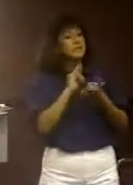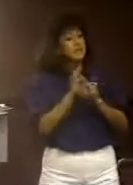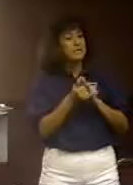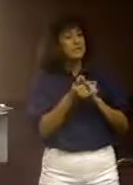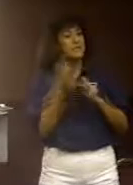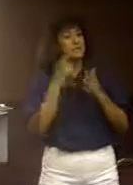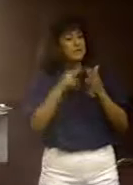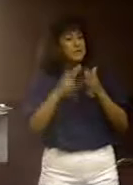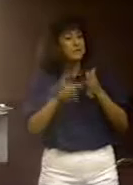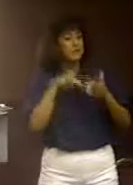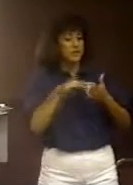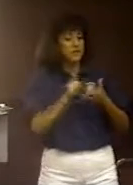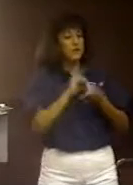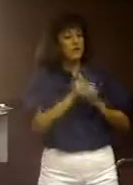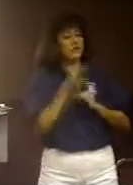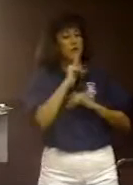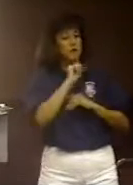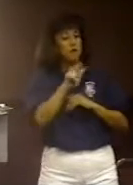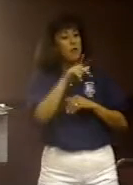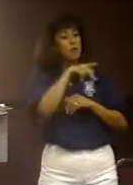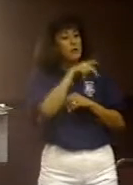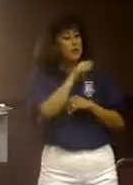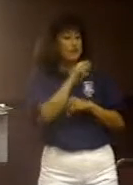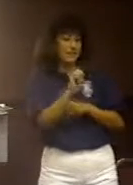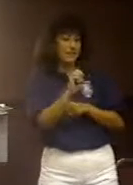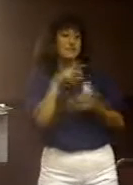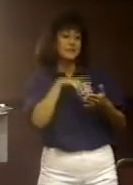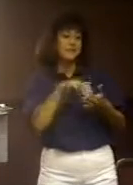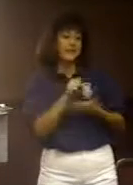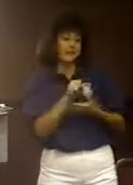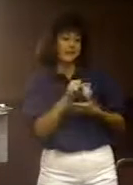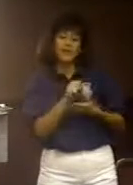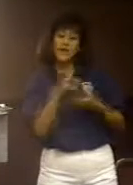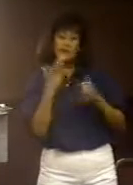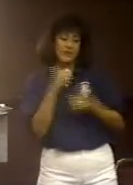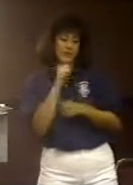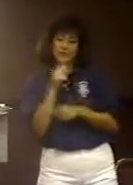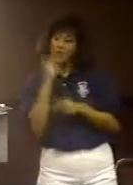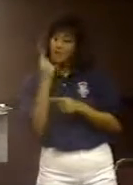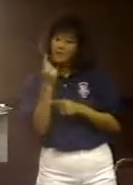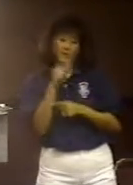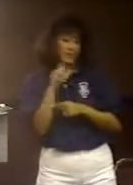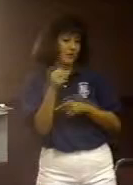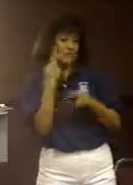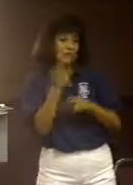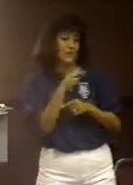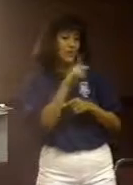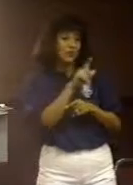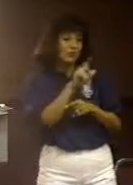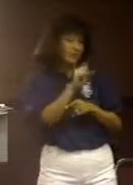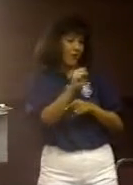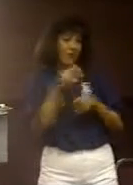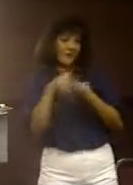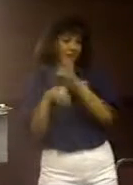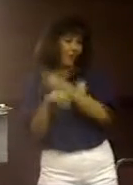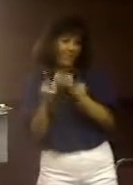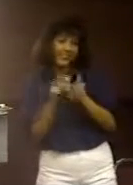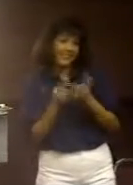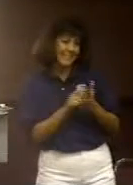research studies. These are all PSE studies. There's not one, you don't see Liedtke-Stallman in that list, do